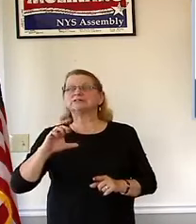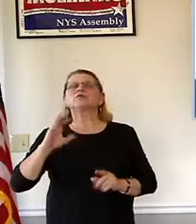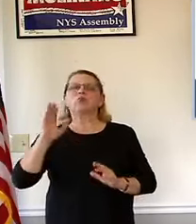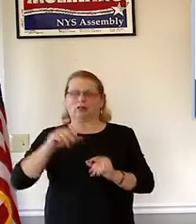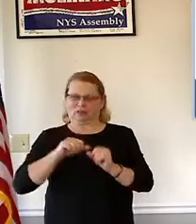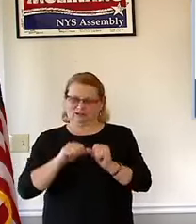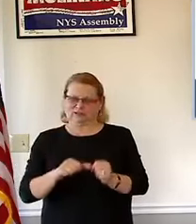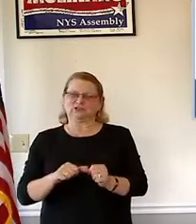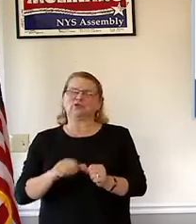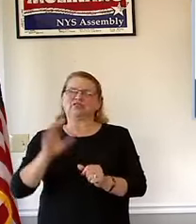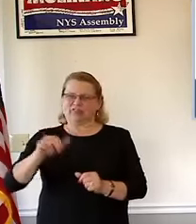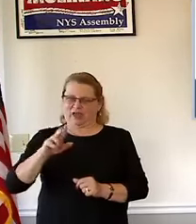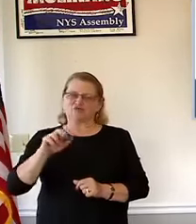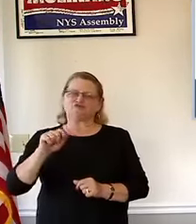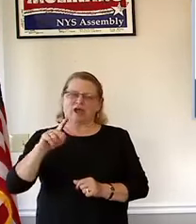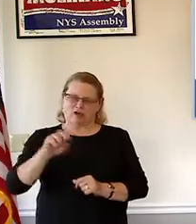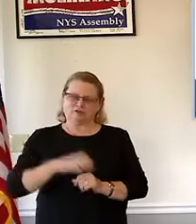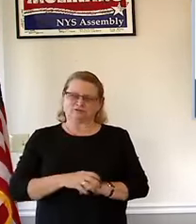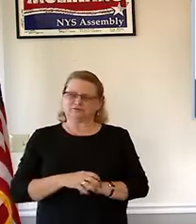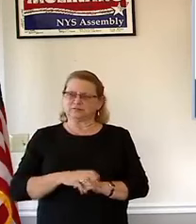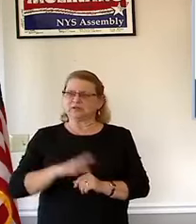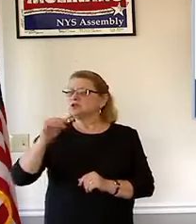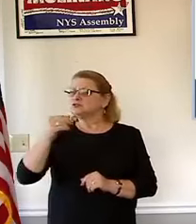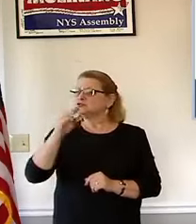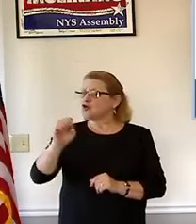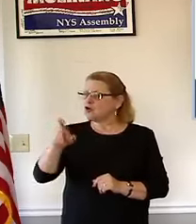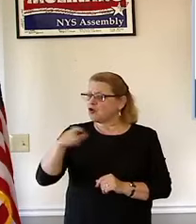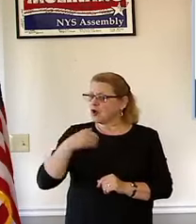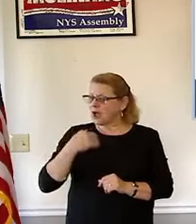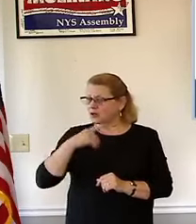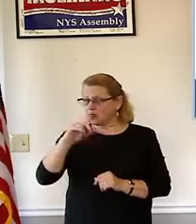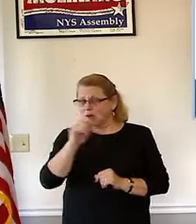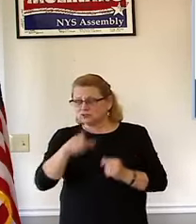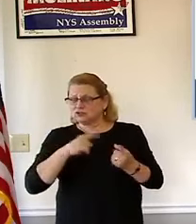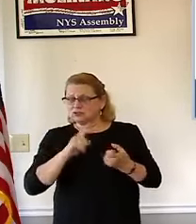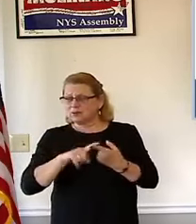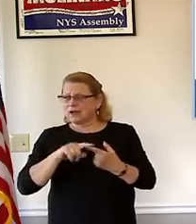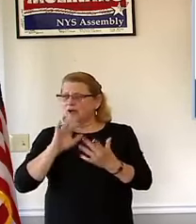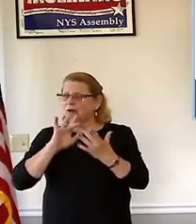don't we go to Joe? Joe had a question regarding contact tracers. Joe, if you're there.